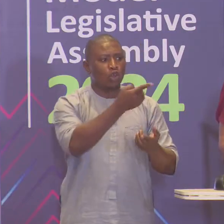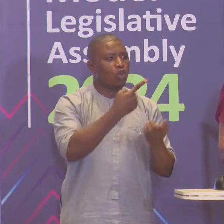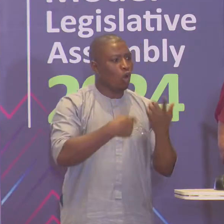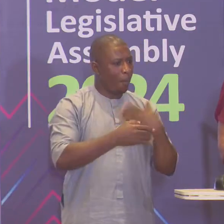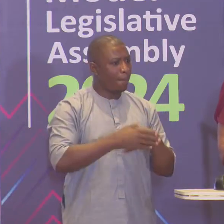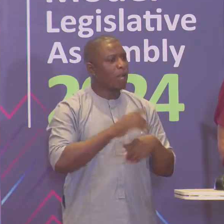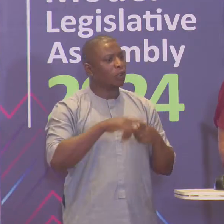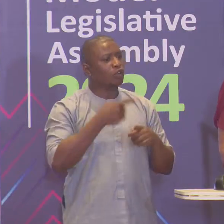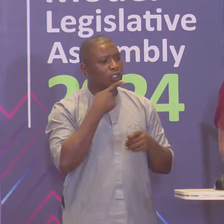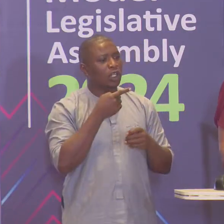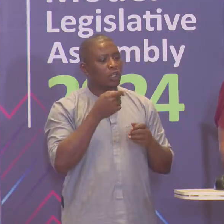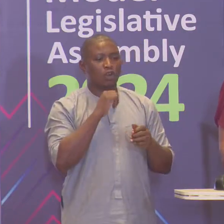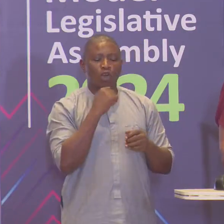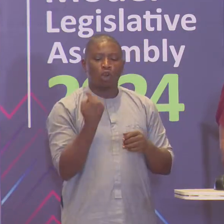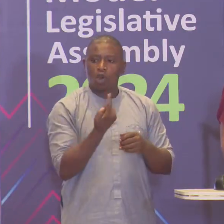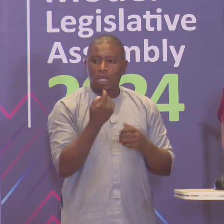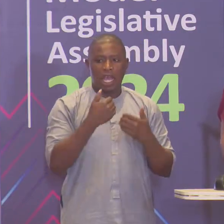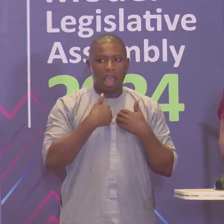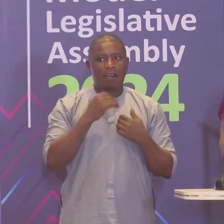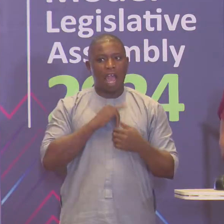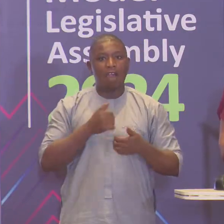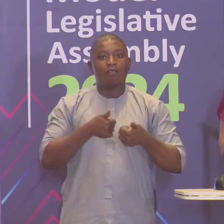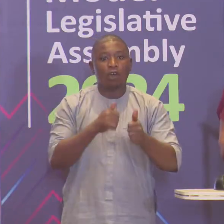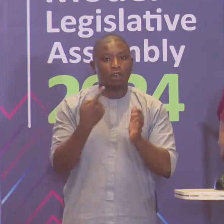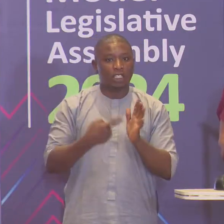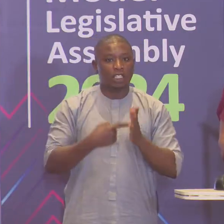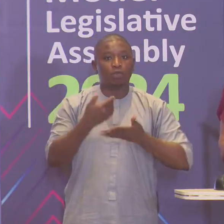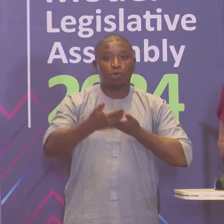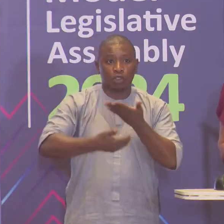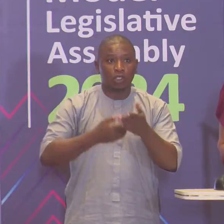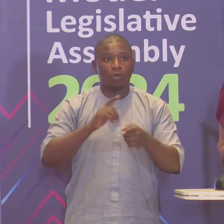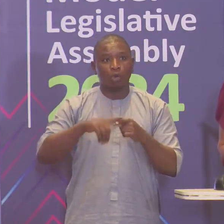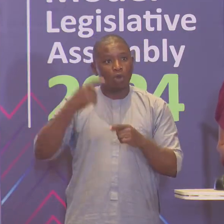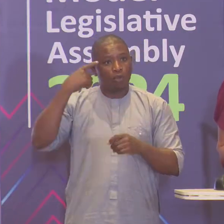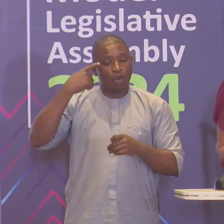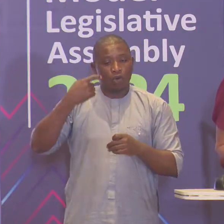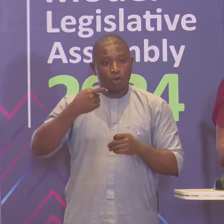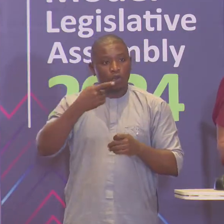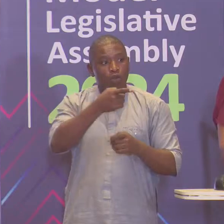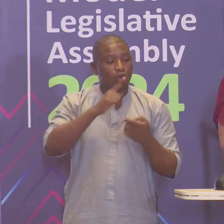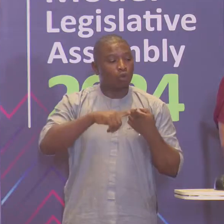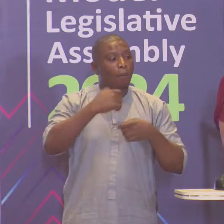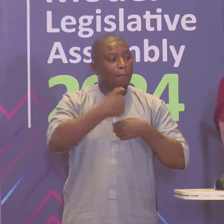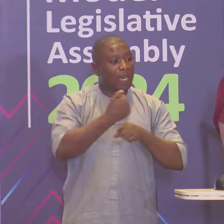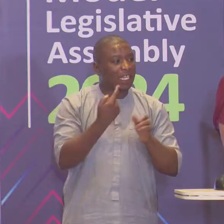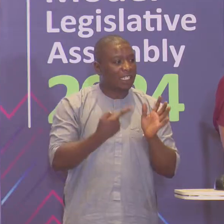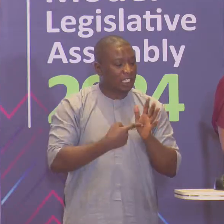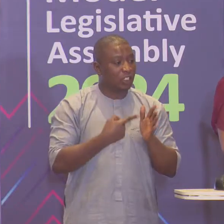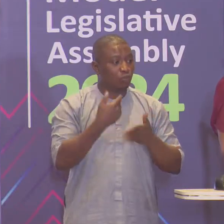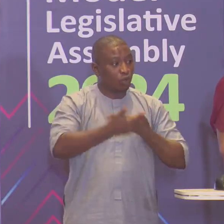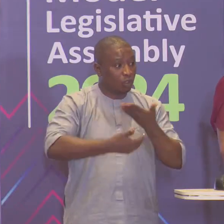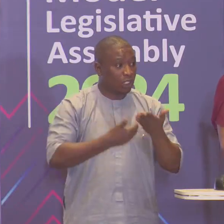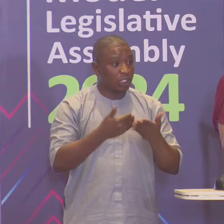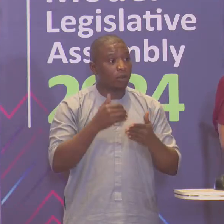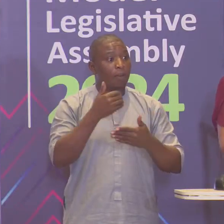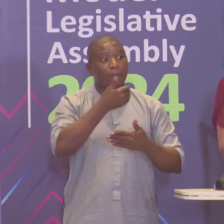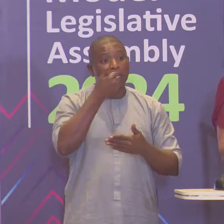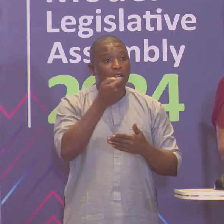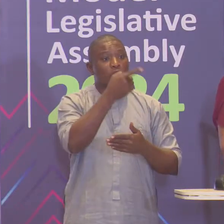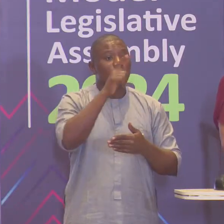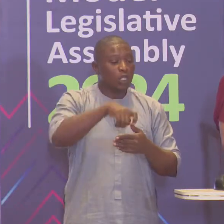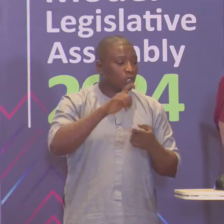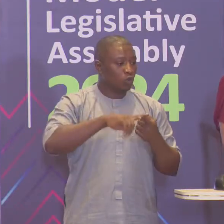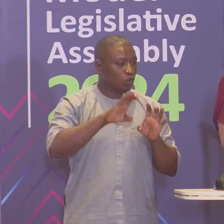not only have I followed this process, I think that for you to make this process better, you need to do X, Y, Z.